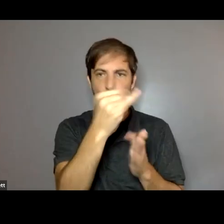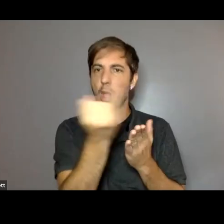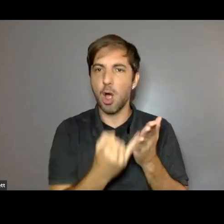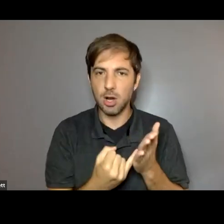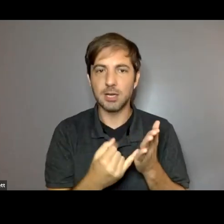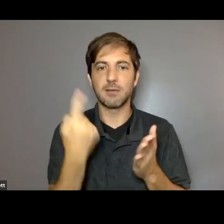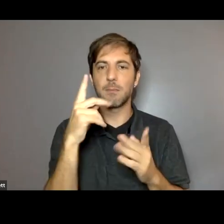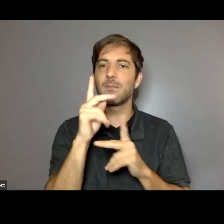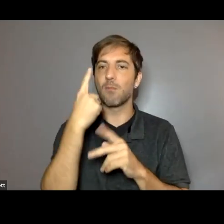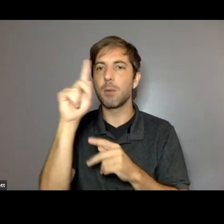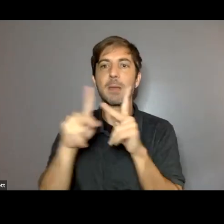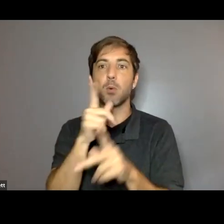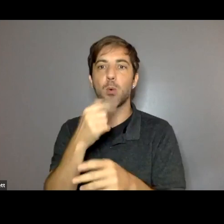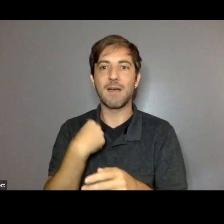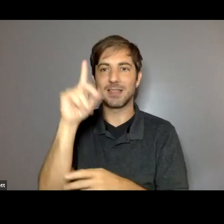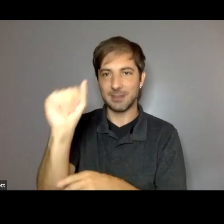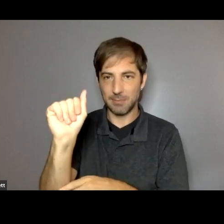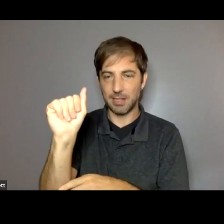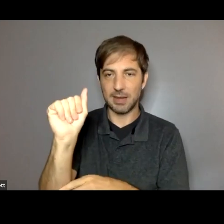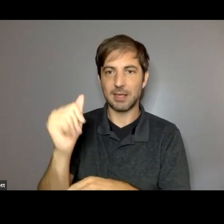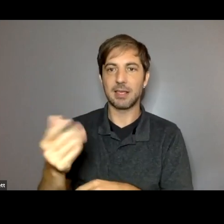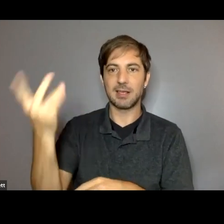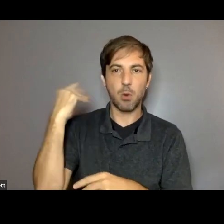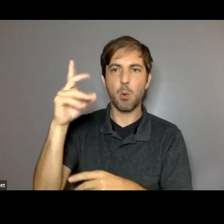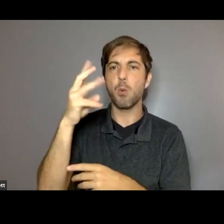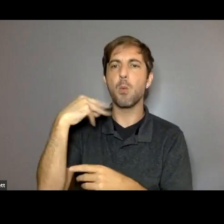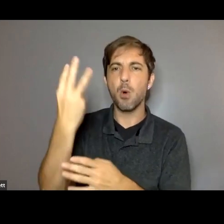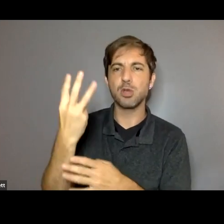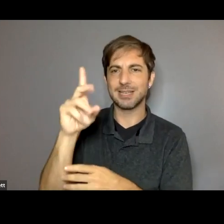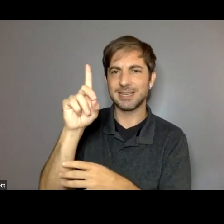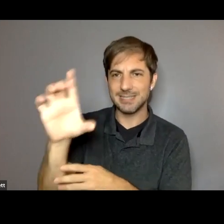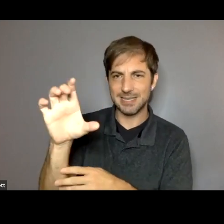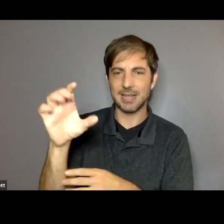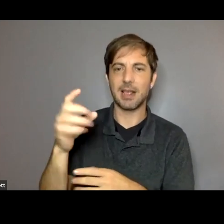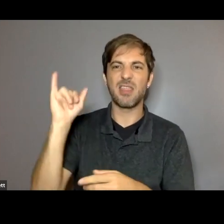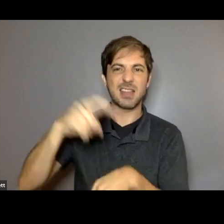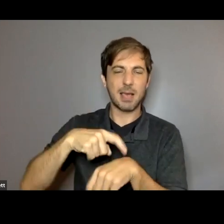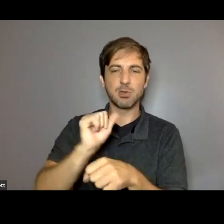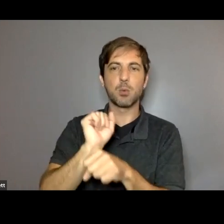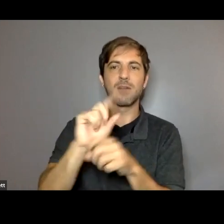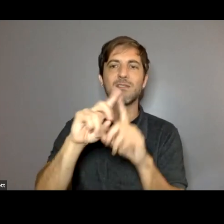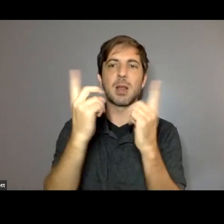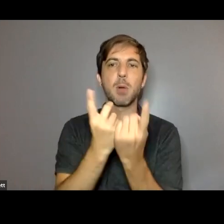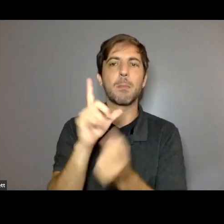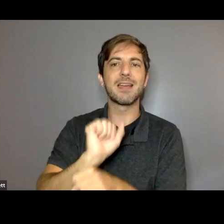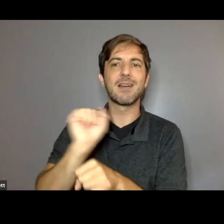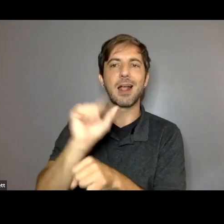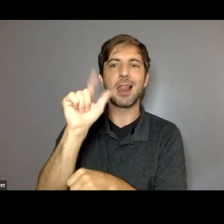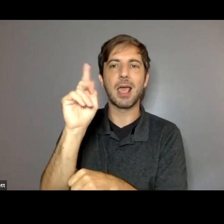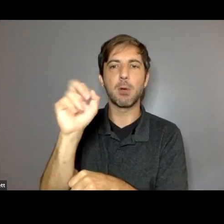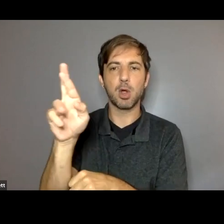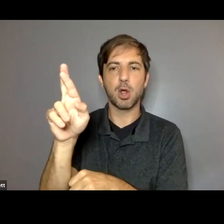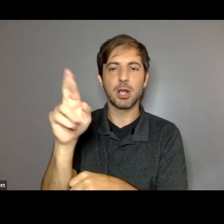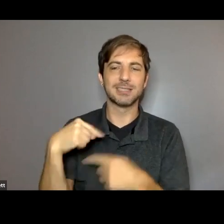in Washington, D.C. At that time, she was working for the U.S. Department of Labor. Since then, Beth has been a mentor and a